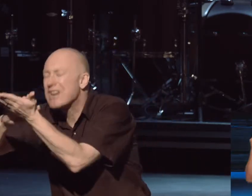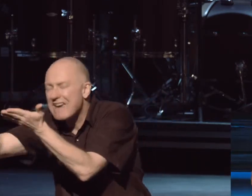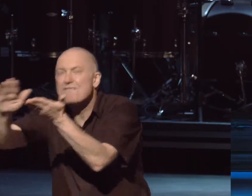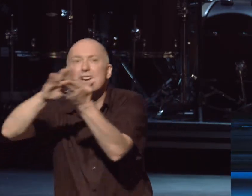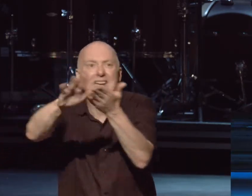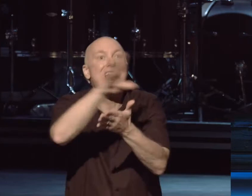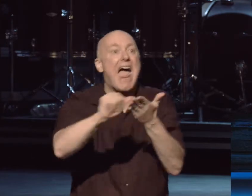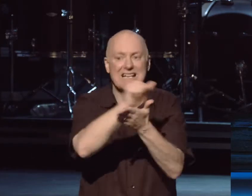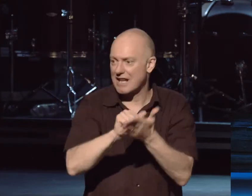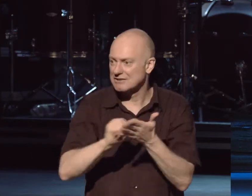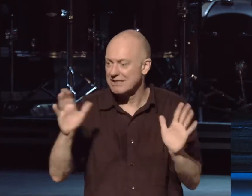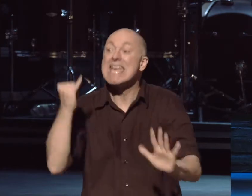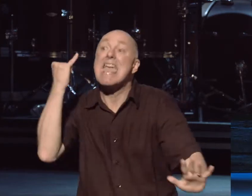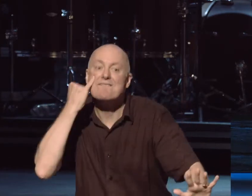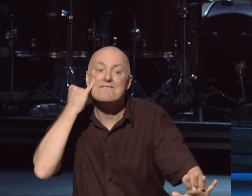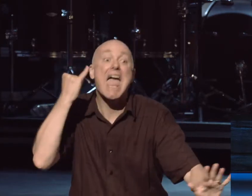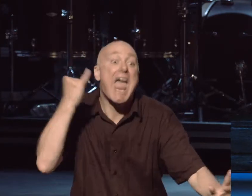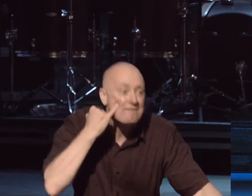to forgive and to cleanse.